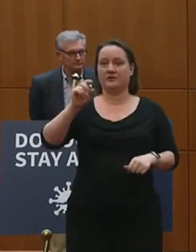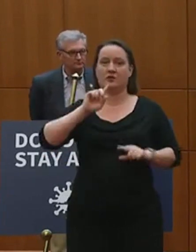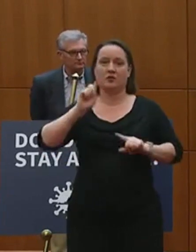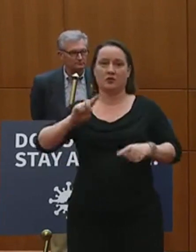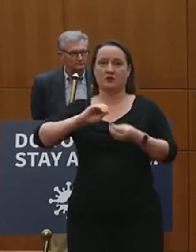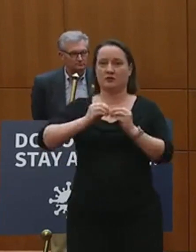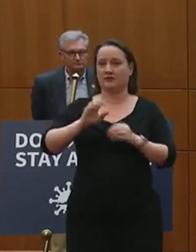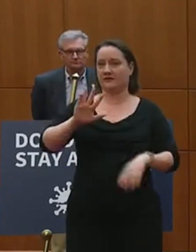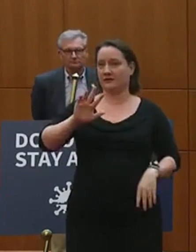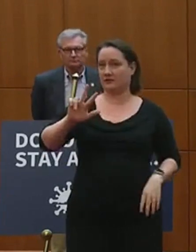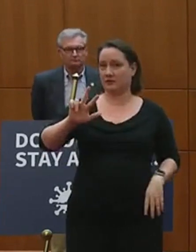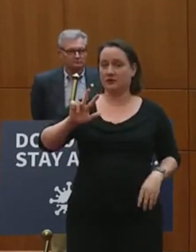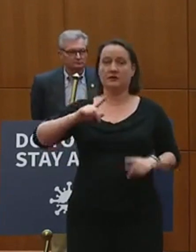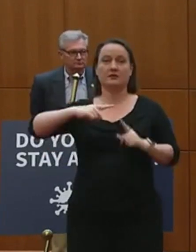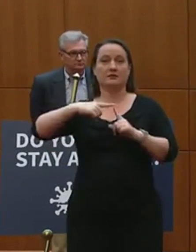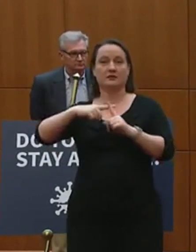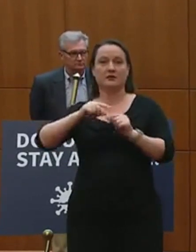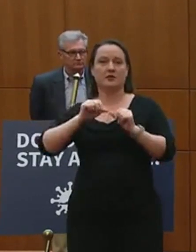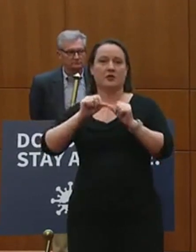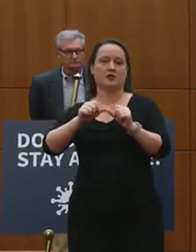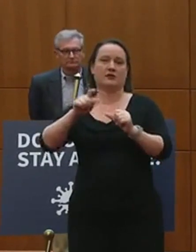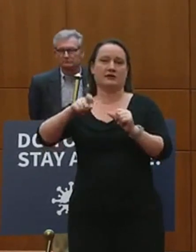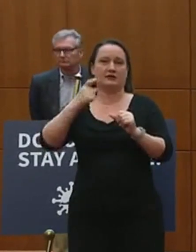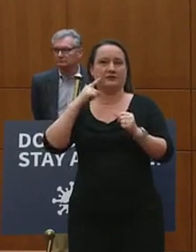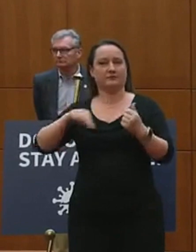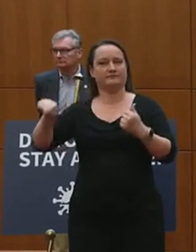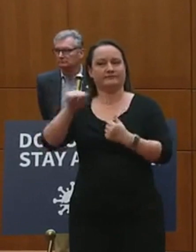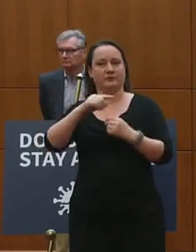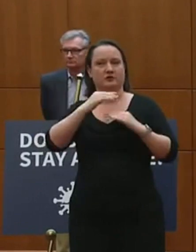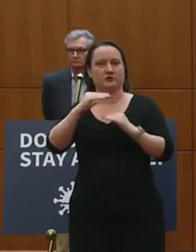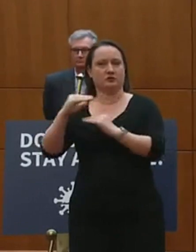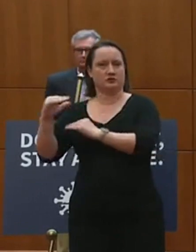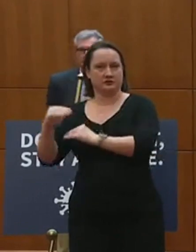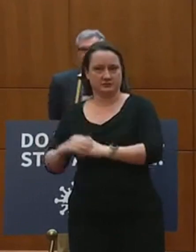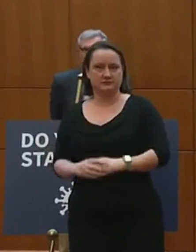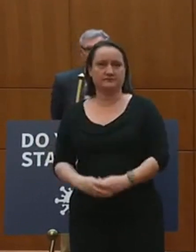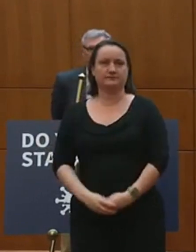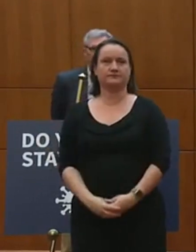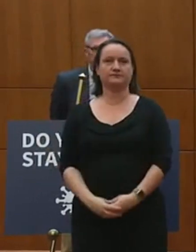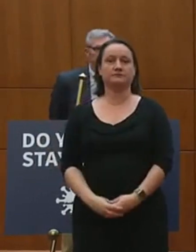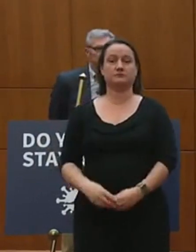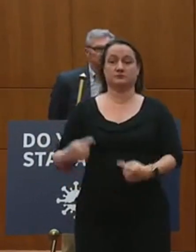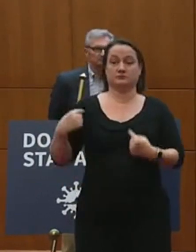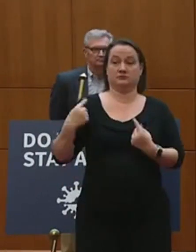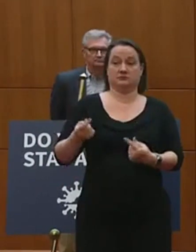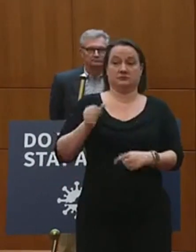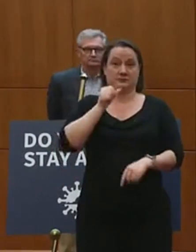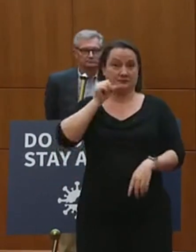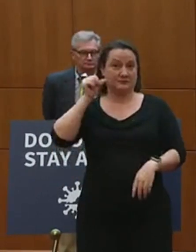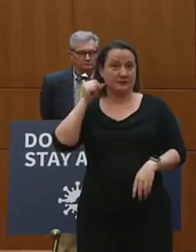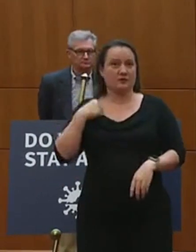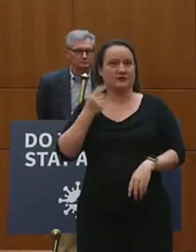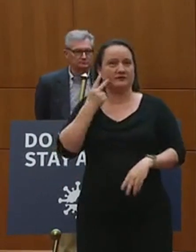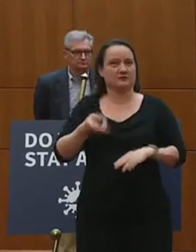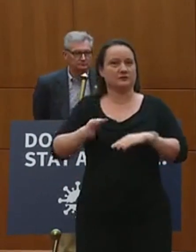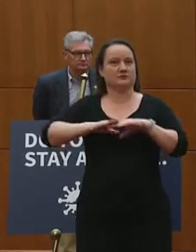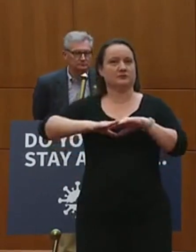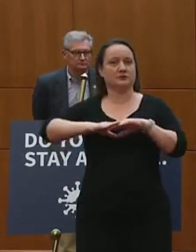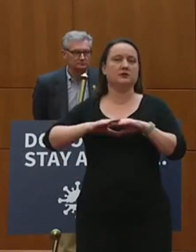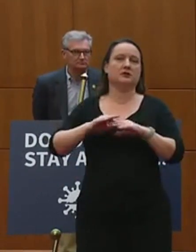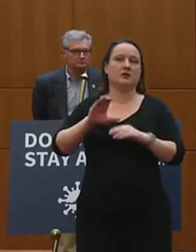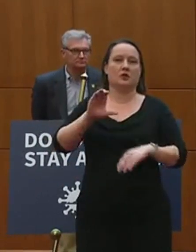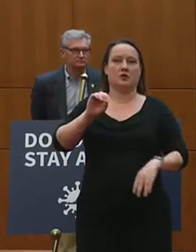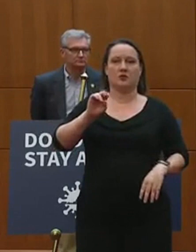ongoing need for those restrictions. Since yesterday, we have seen an increase in COVID